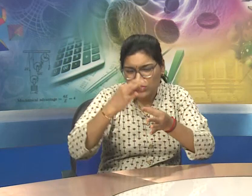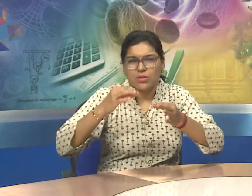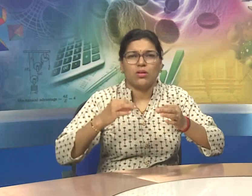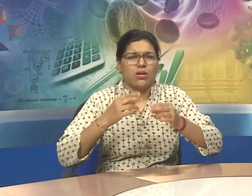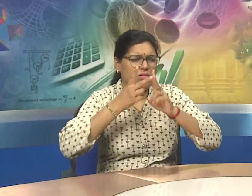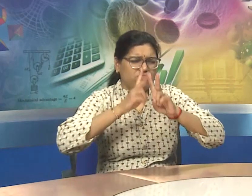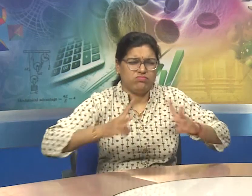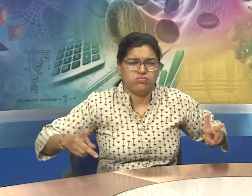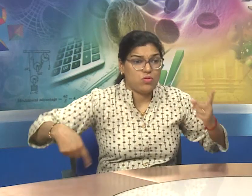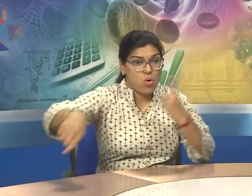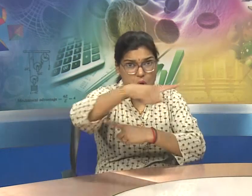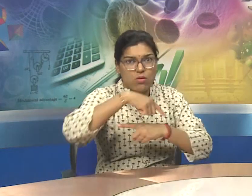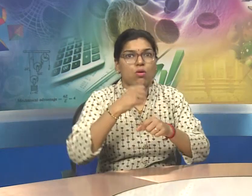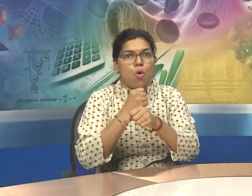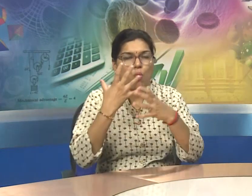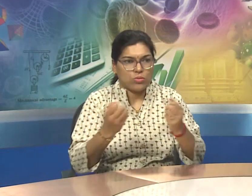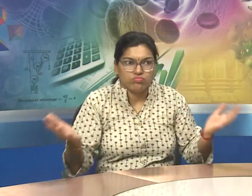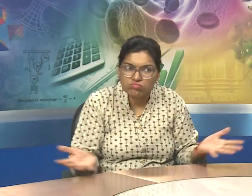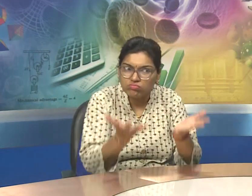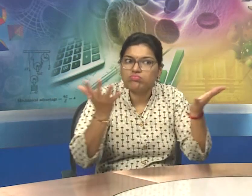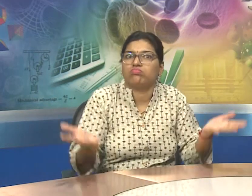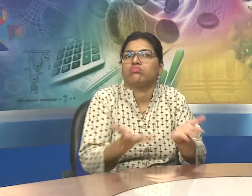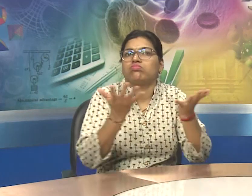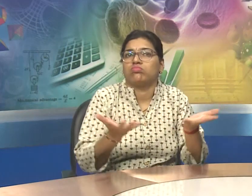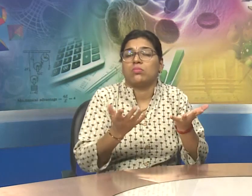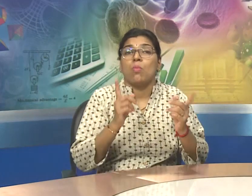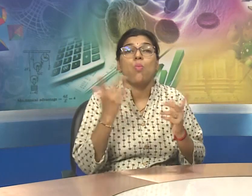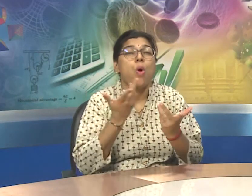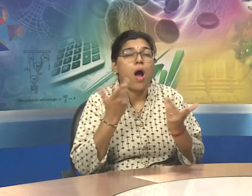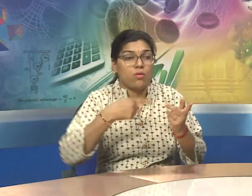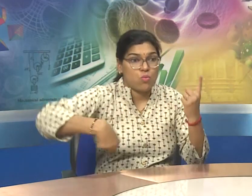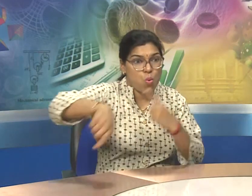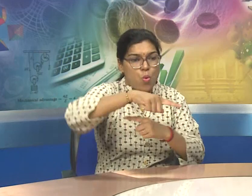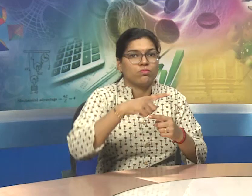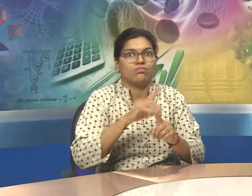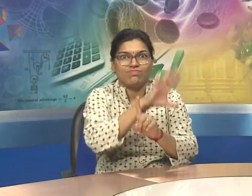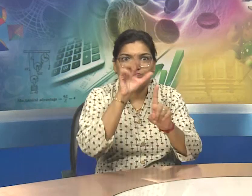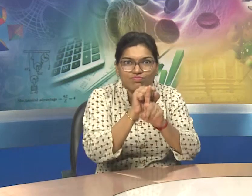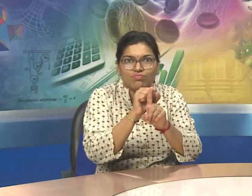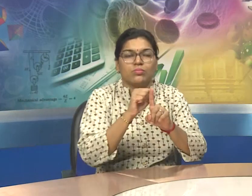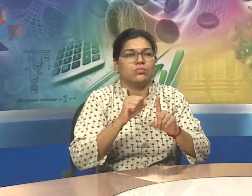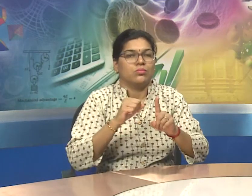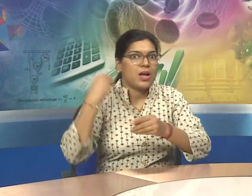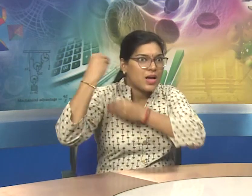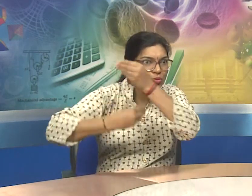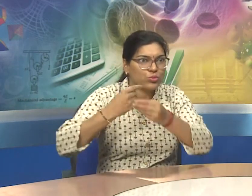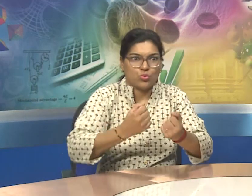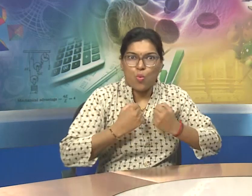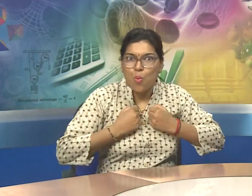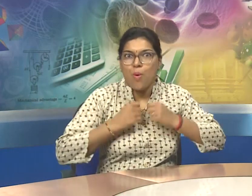and encourage artisans to innovate and achieve excellence